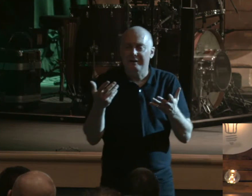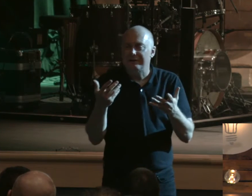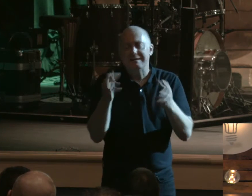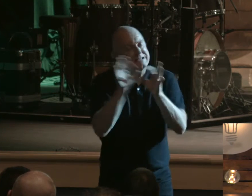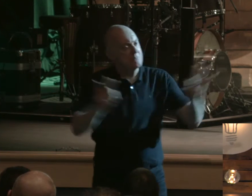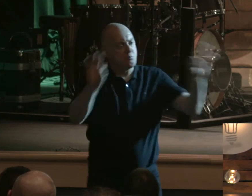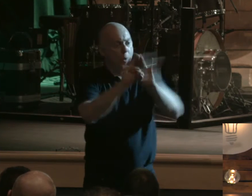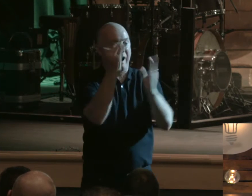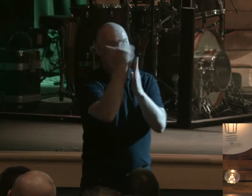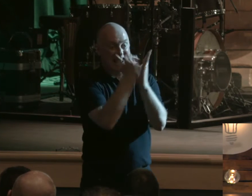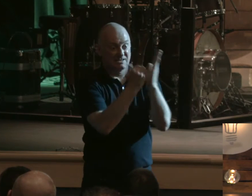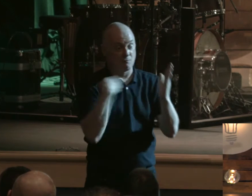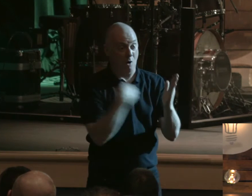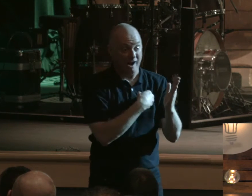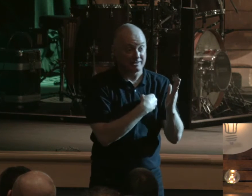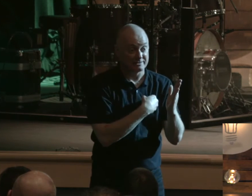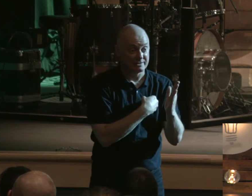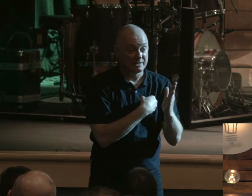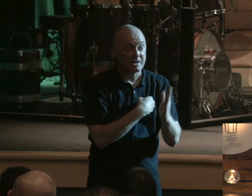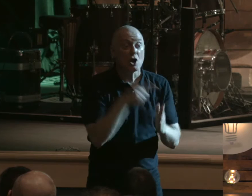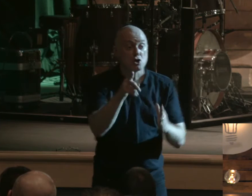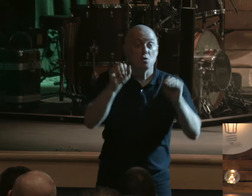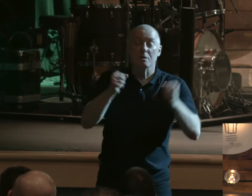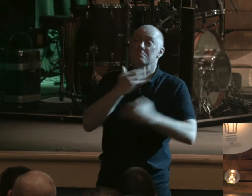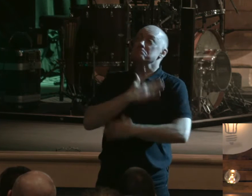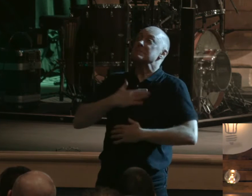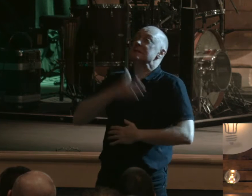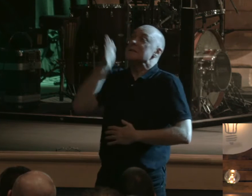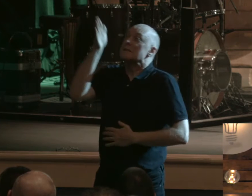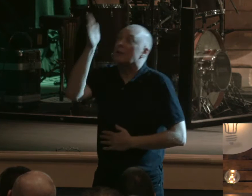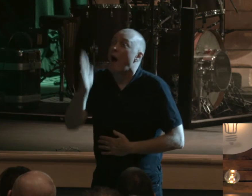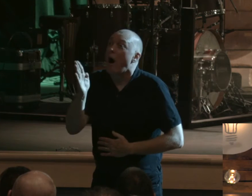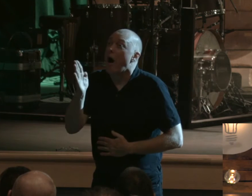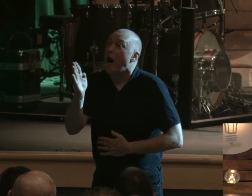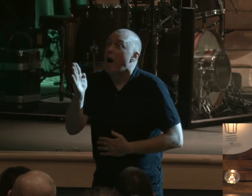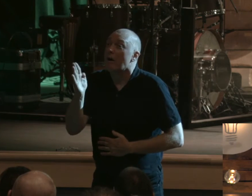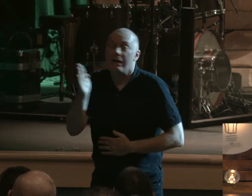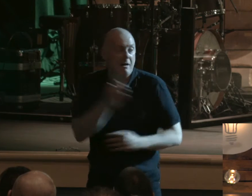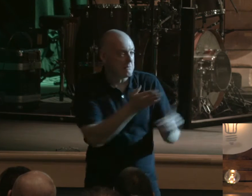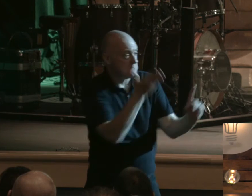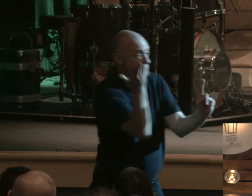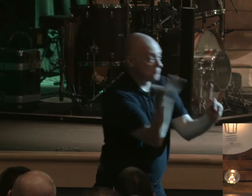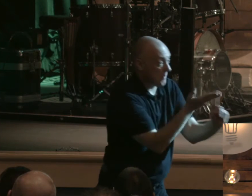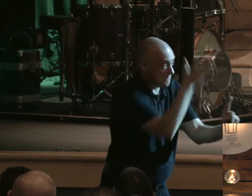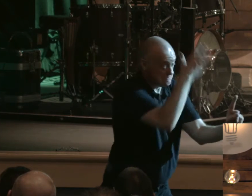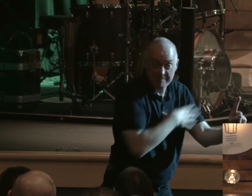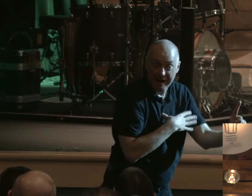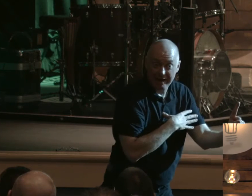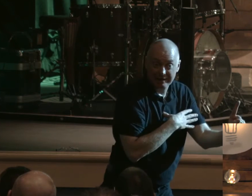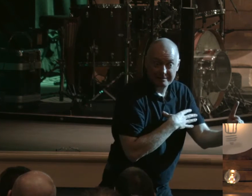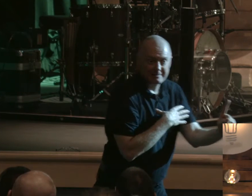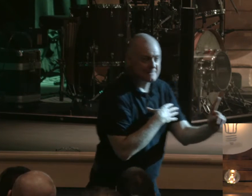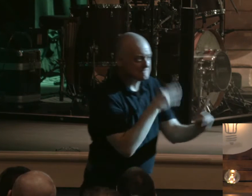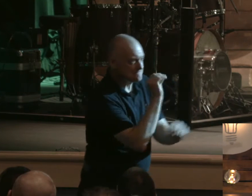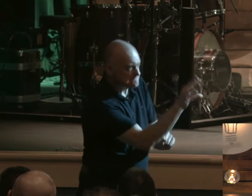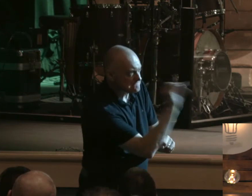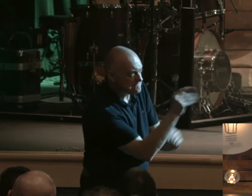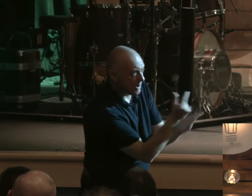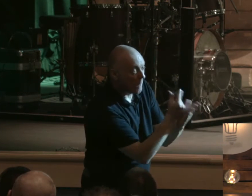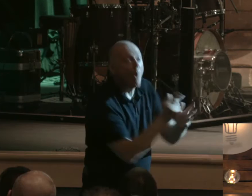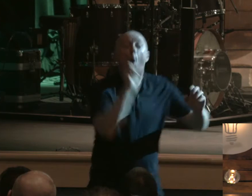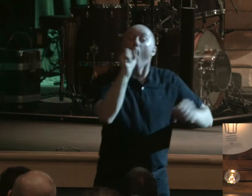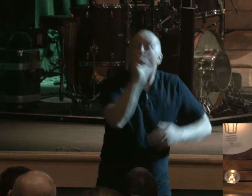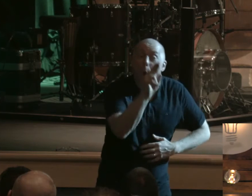us. You can seek to please God and persuade men in the gospel,